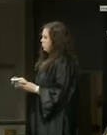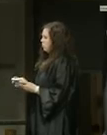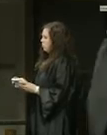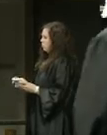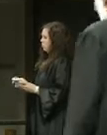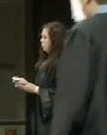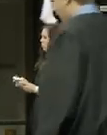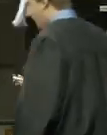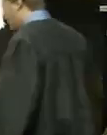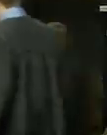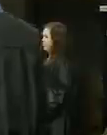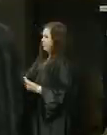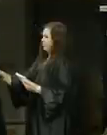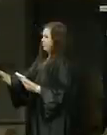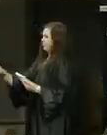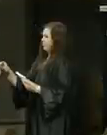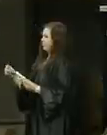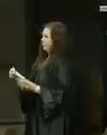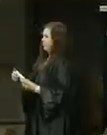Matthew Battaglia.